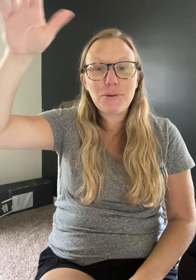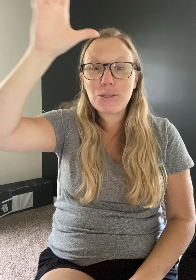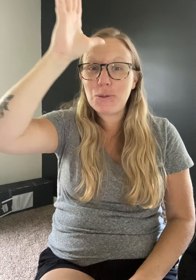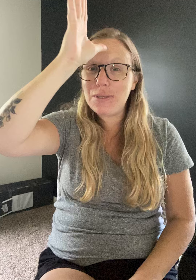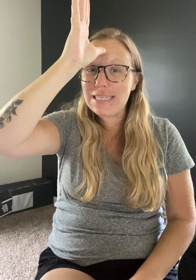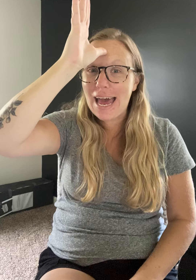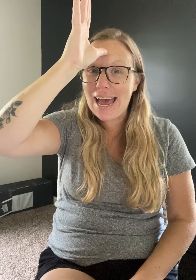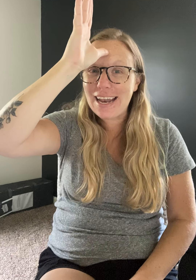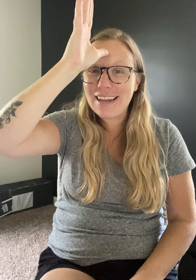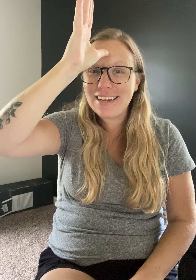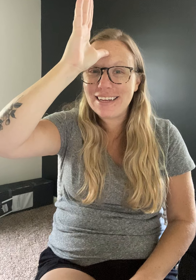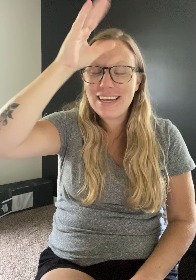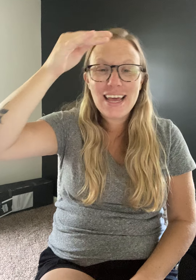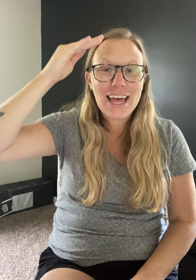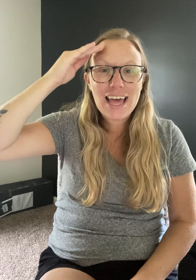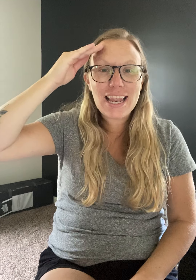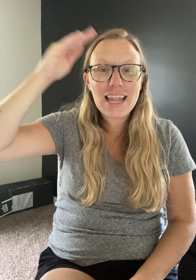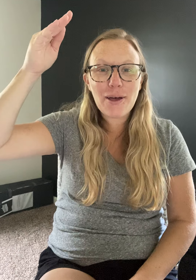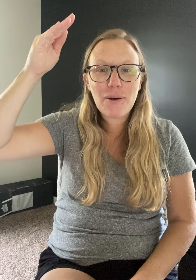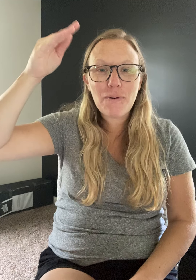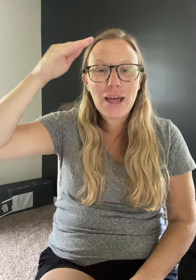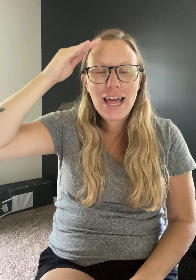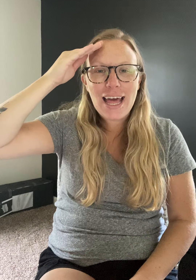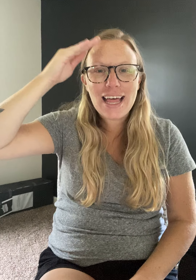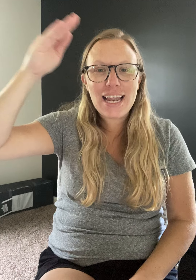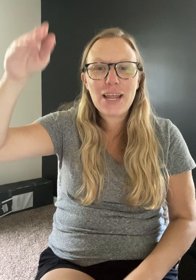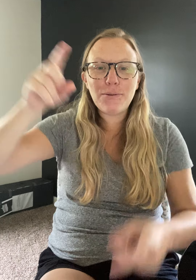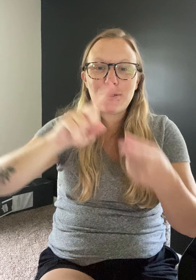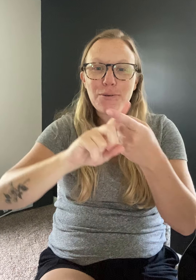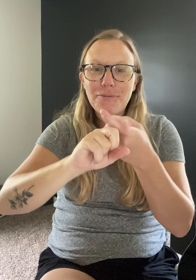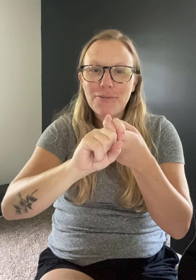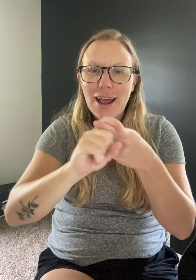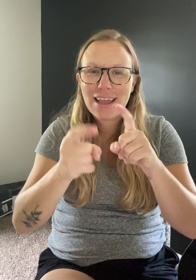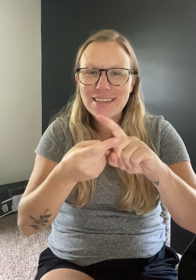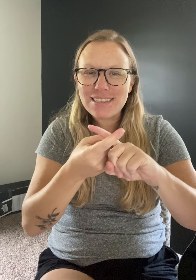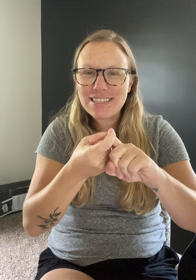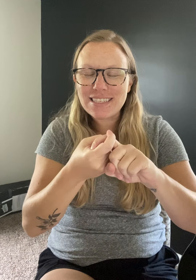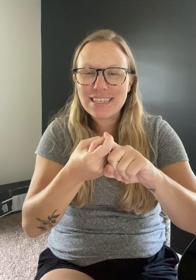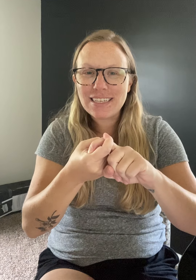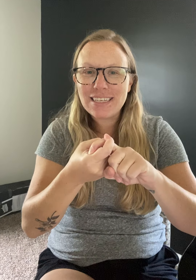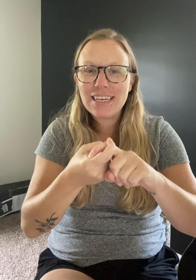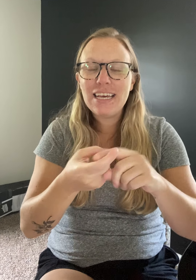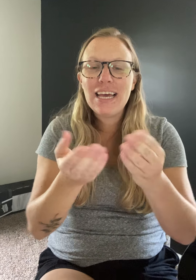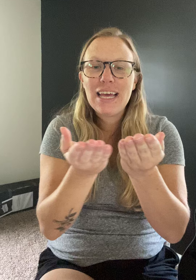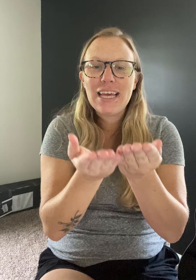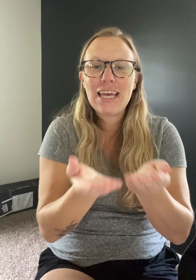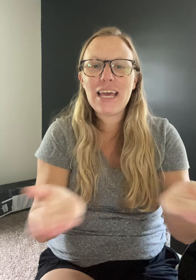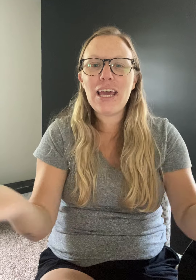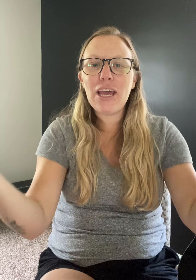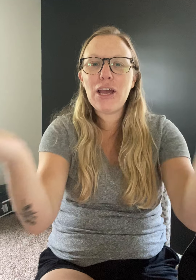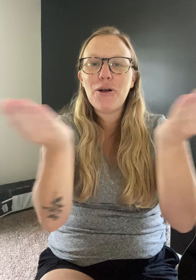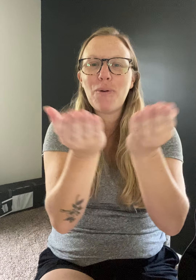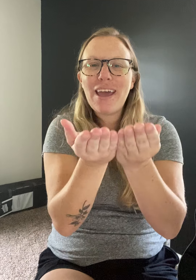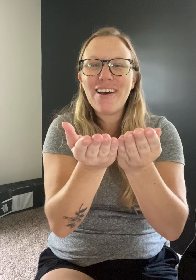to dad. Hello, hello to friends. Here we